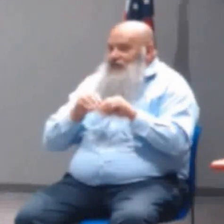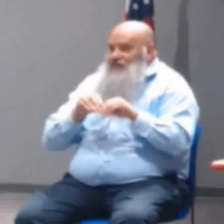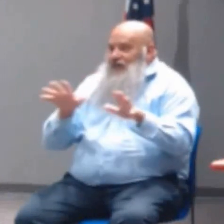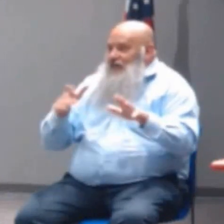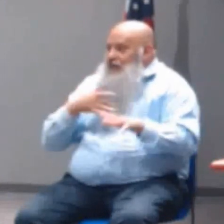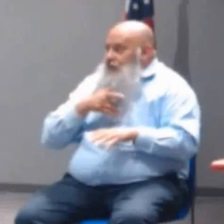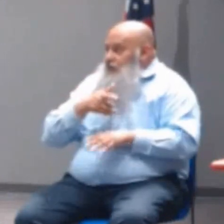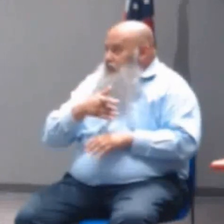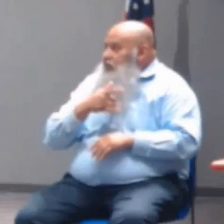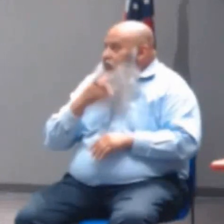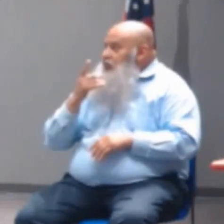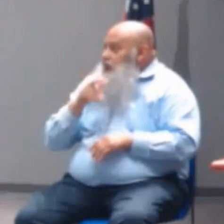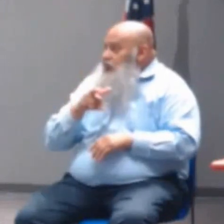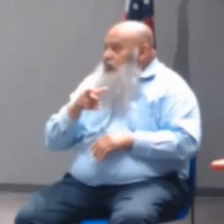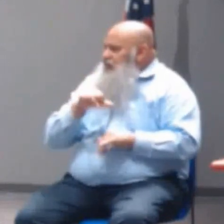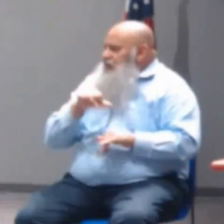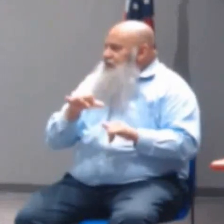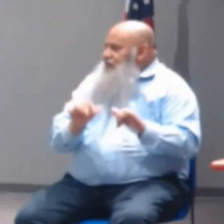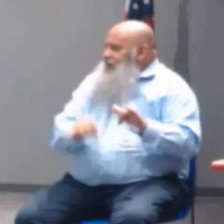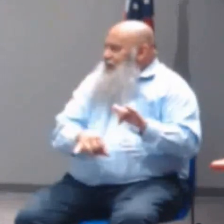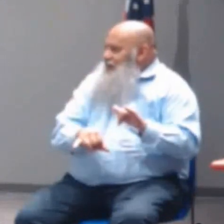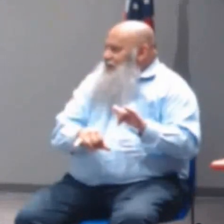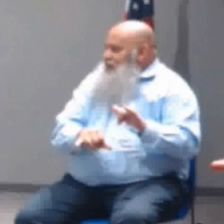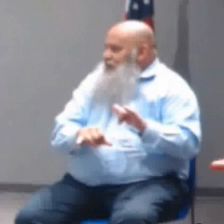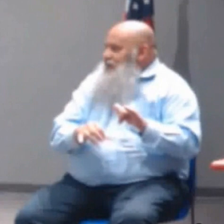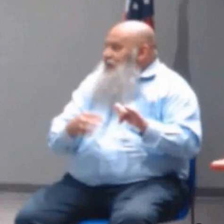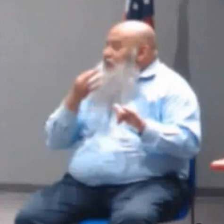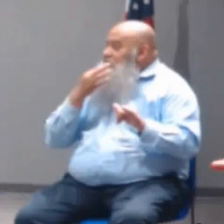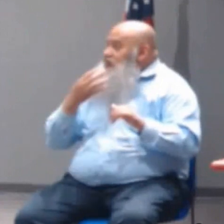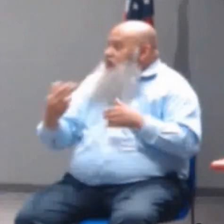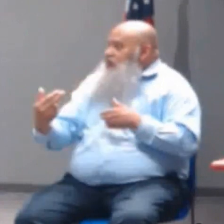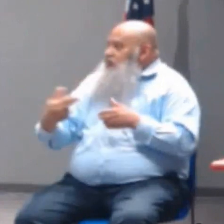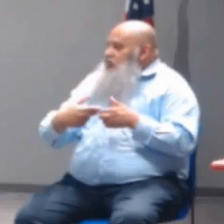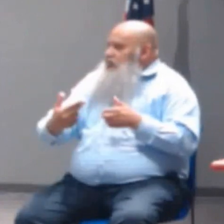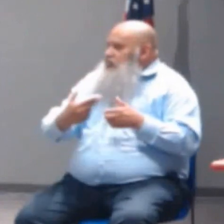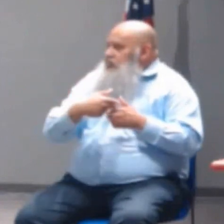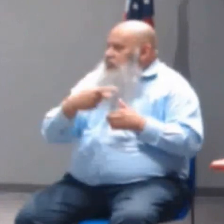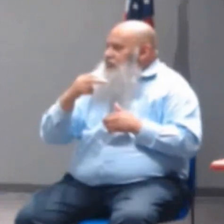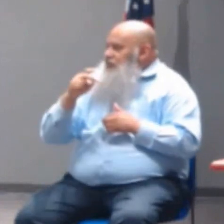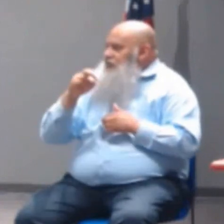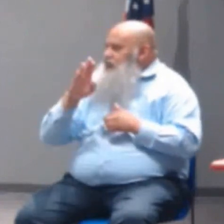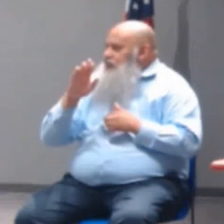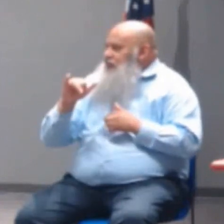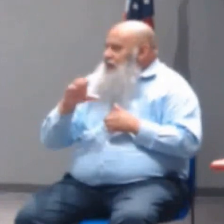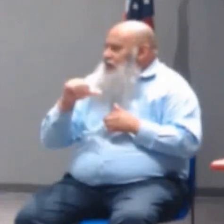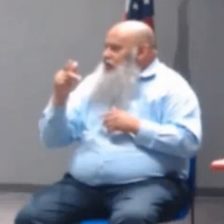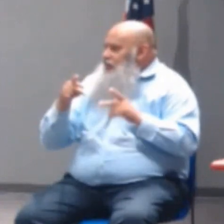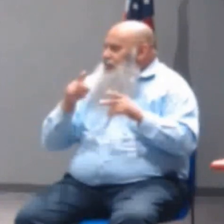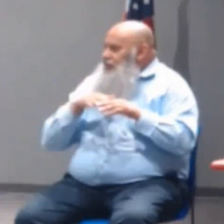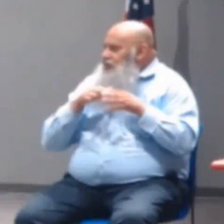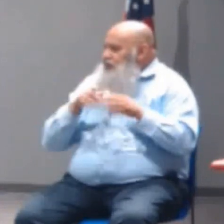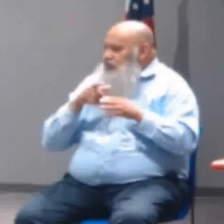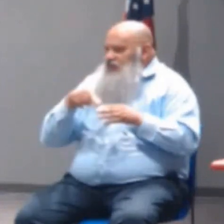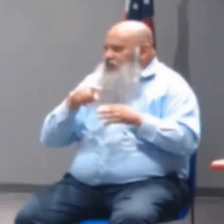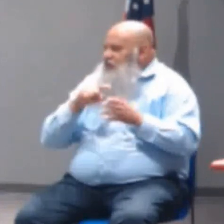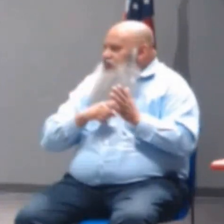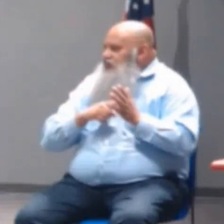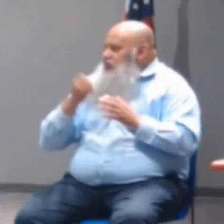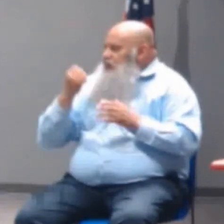they usually did, the crowd stuck around. And soon they were joined by passerby and other people on the streets, and they started